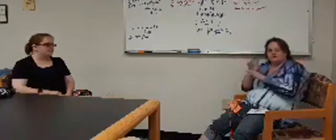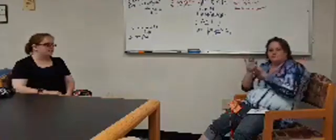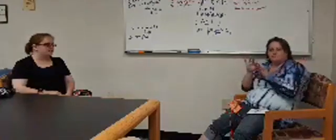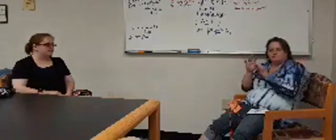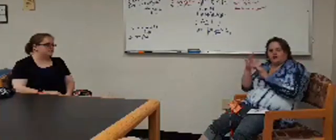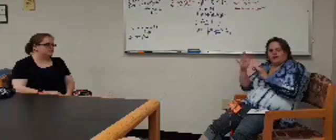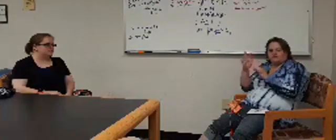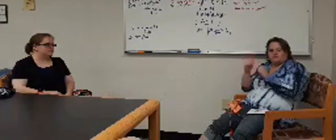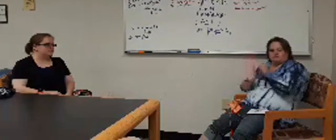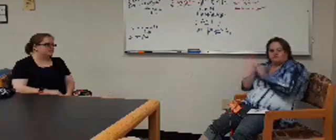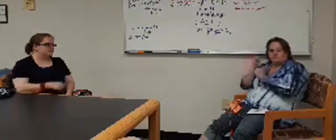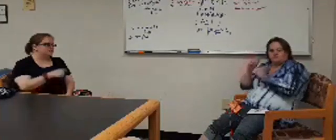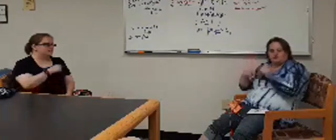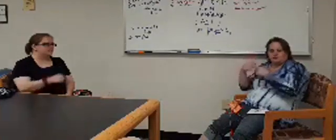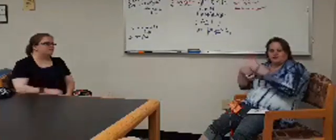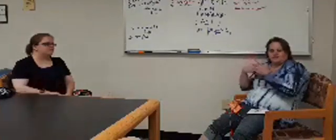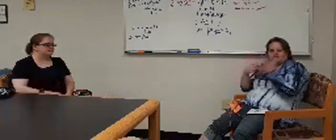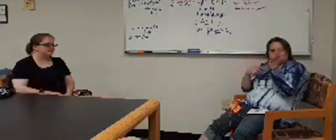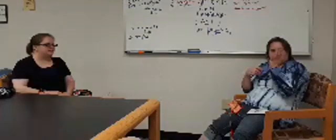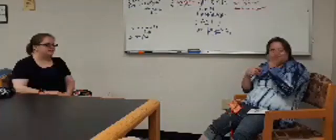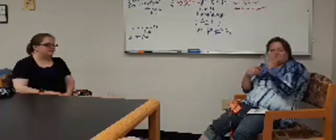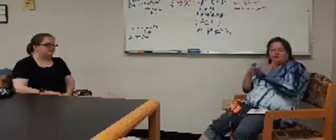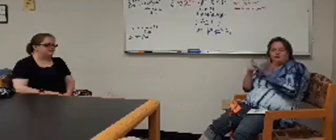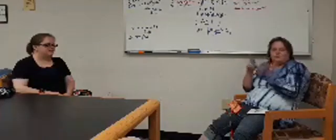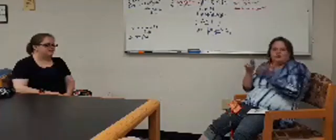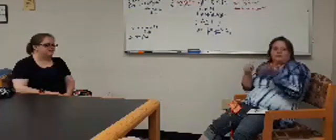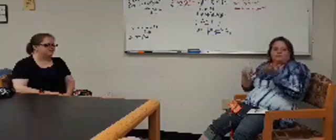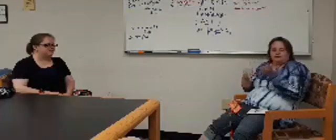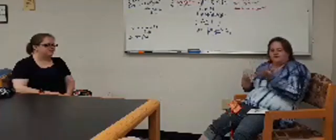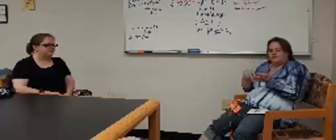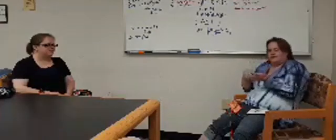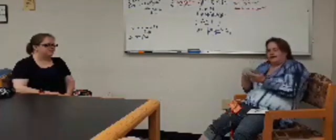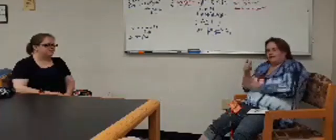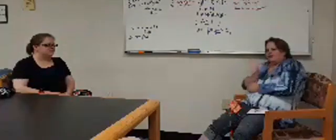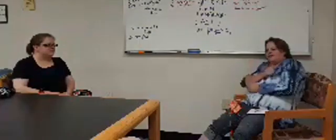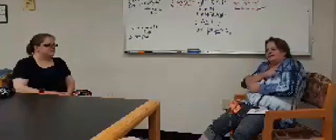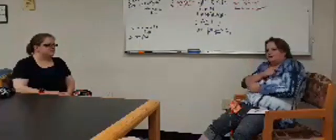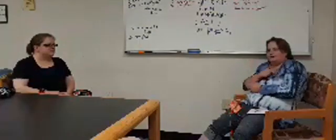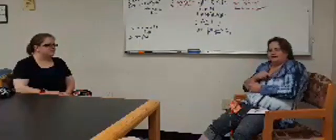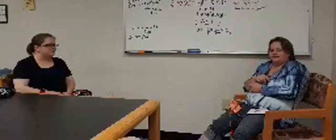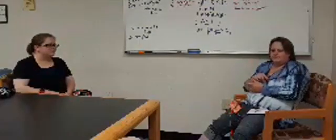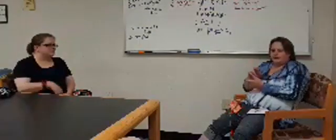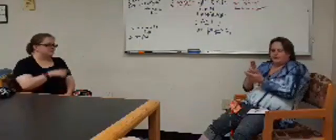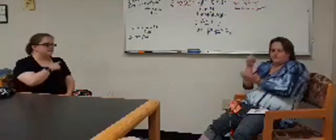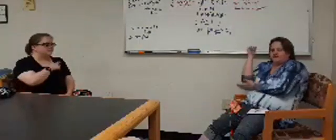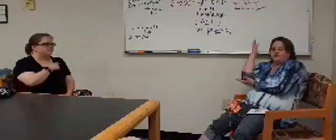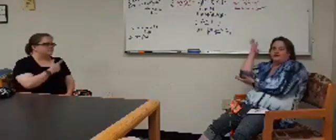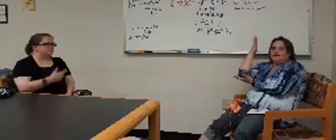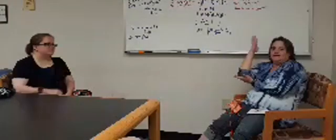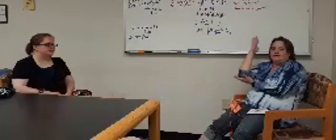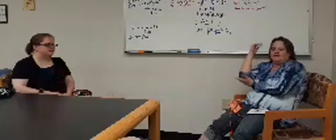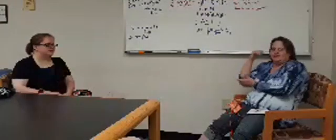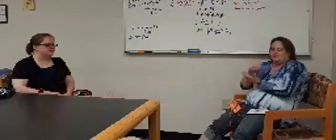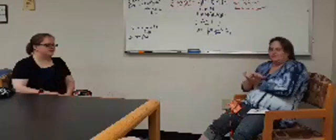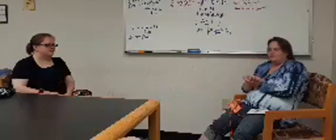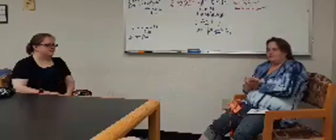your hand to move the thing to look for your prop. Right. Like thing, and use a tree